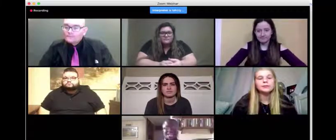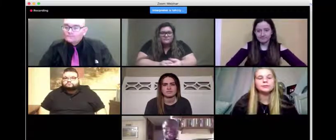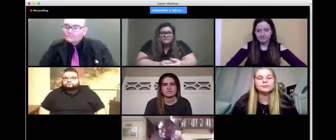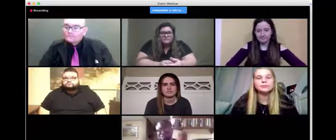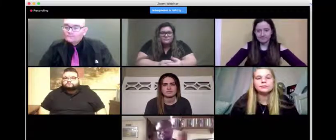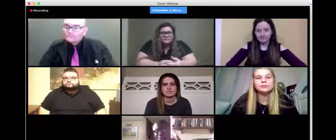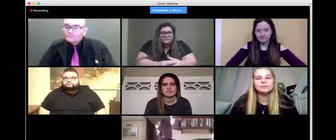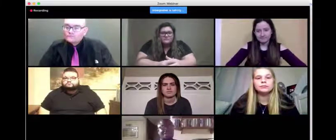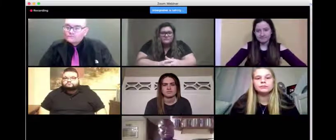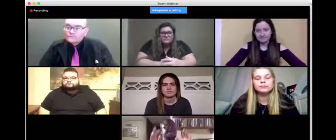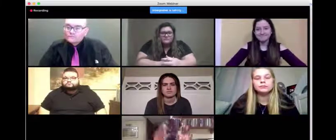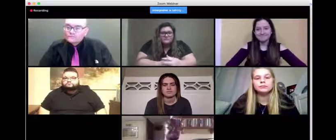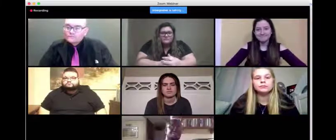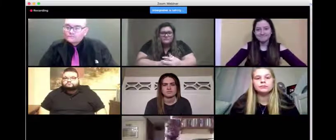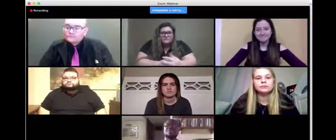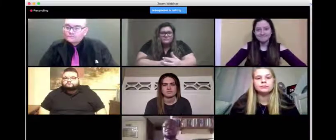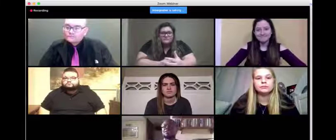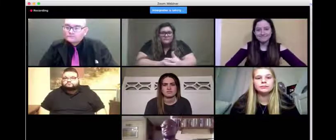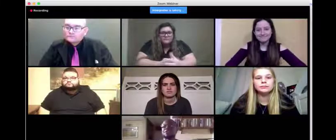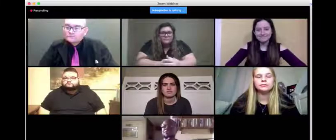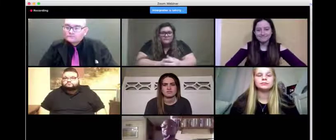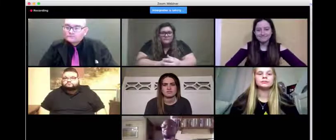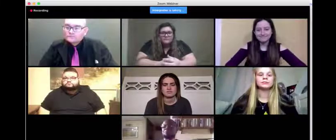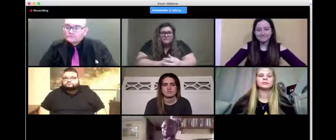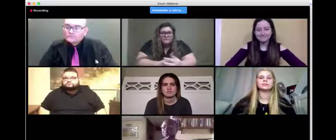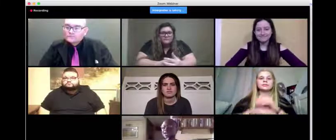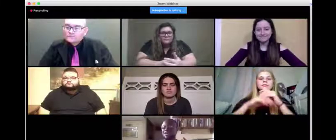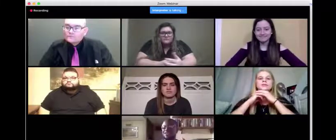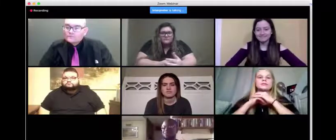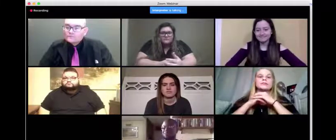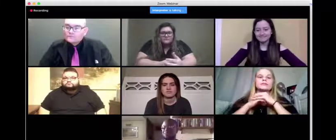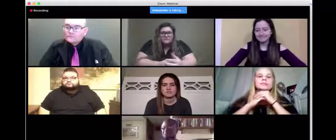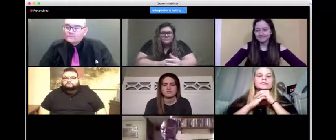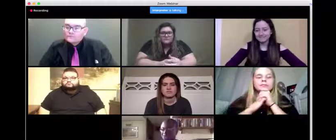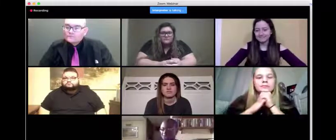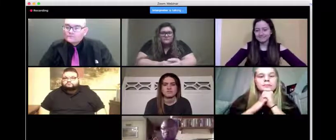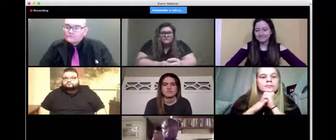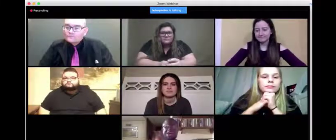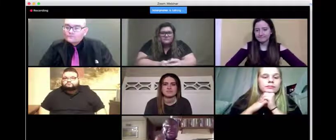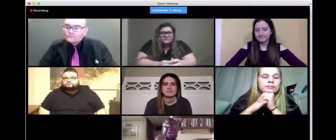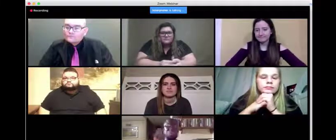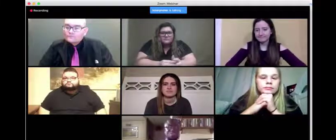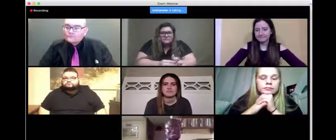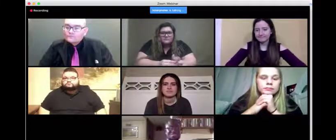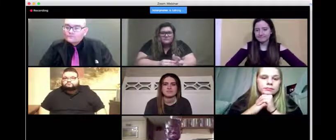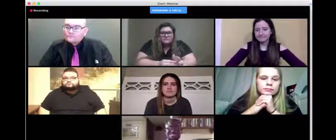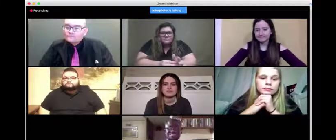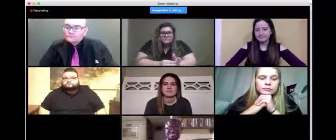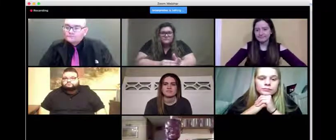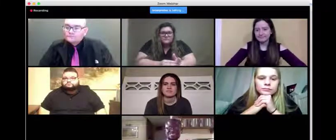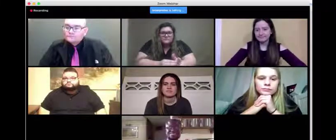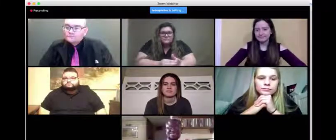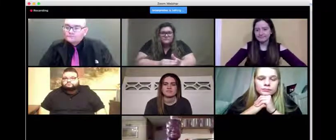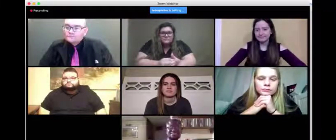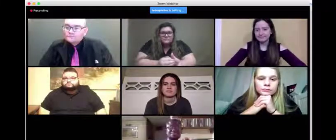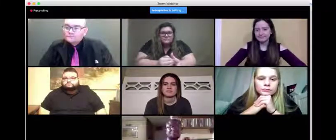But at the same time, what I've noticed is most people are kind of shifting to hearing people that think they